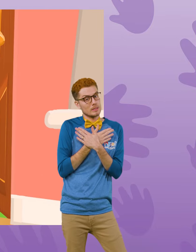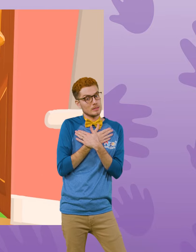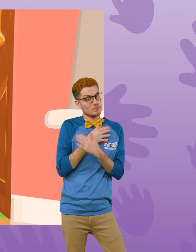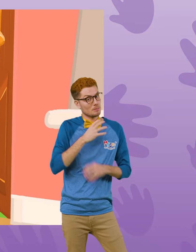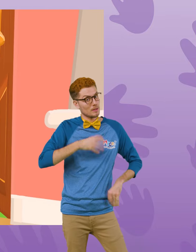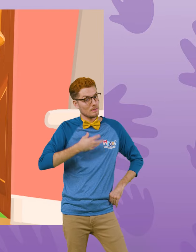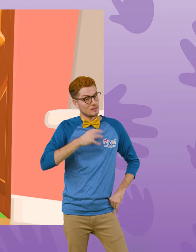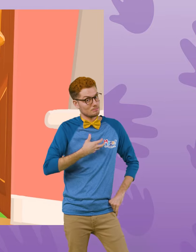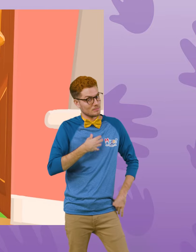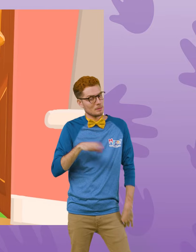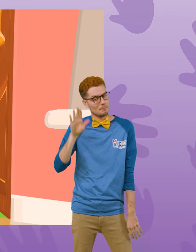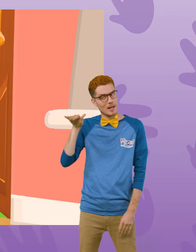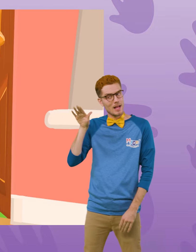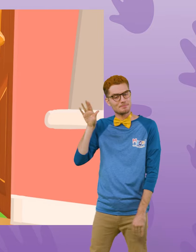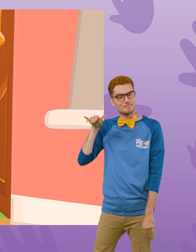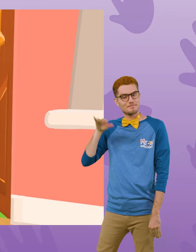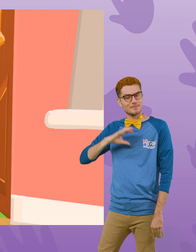Bye, Morphle.